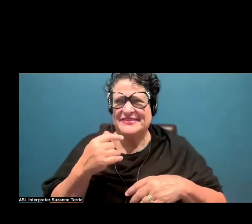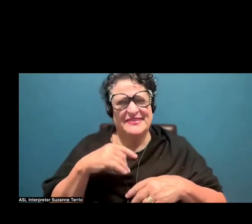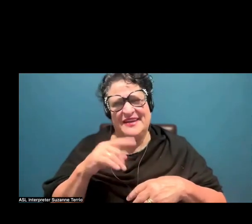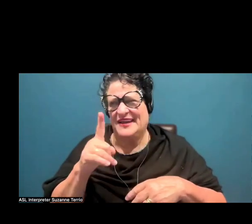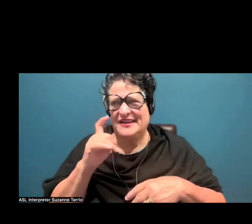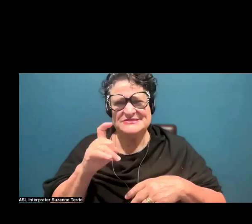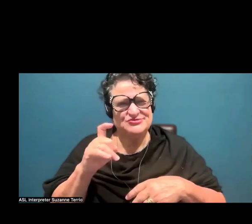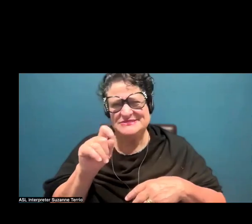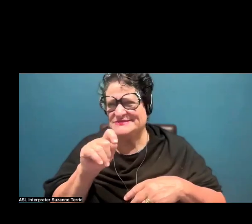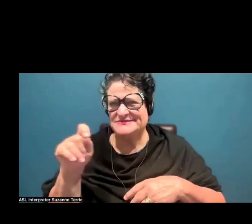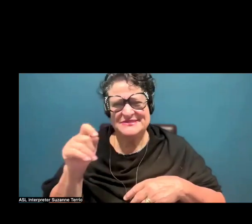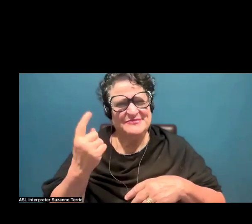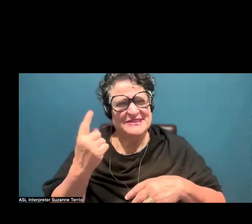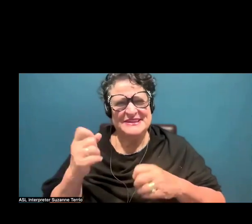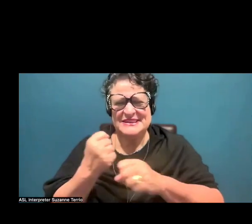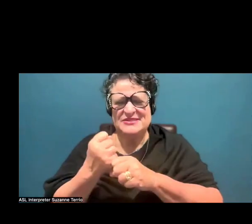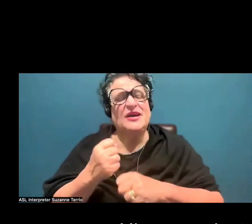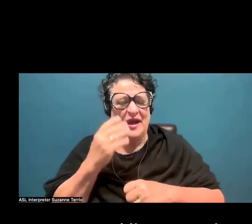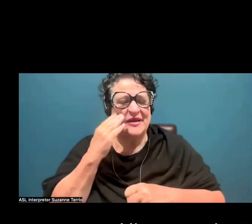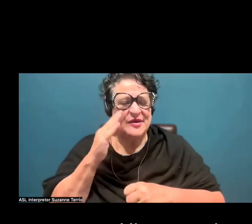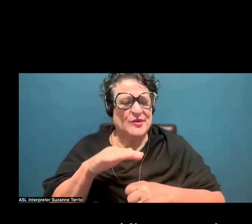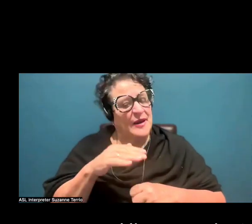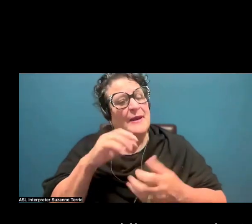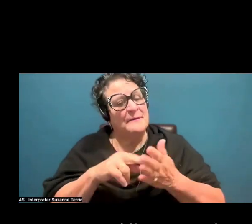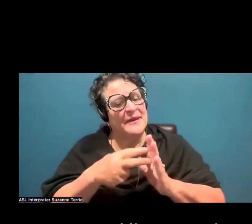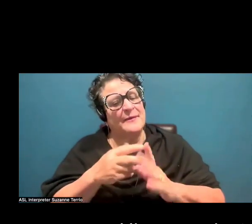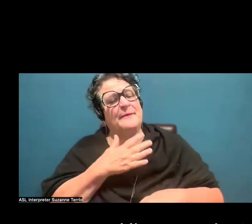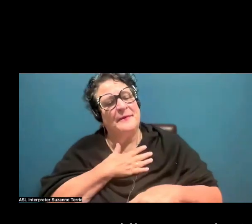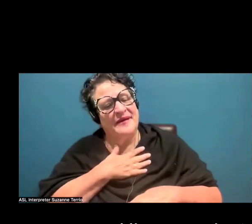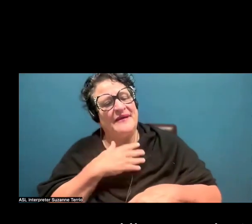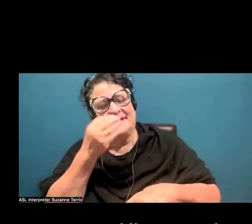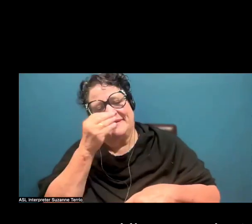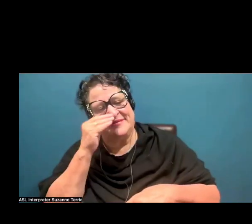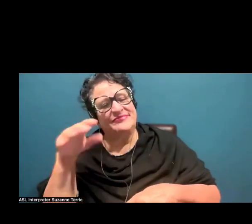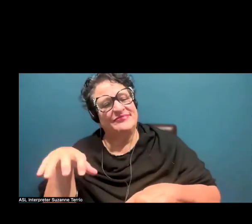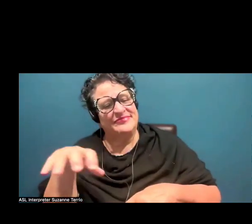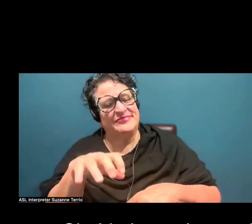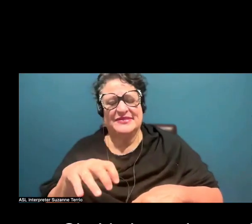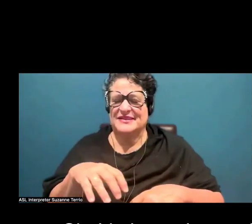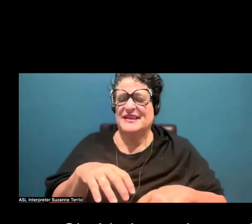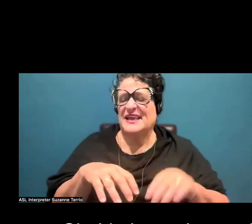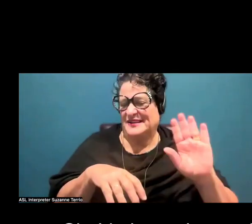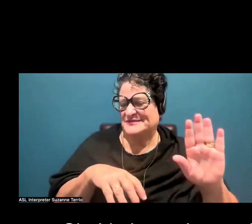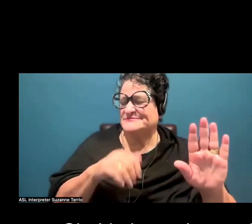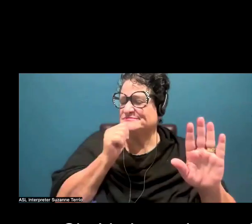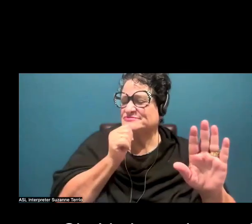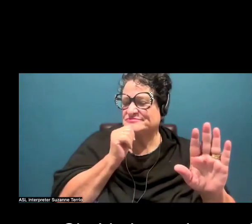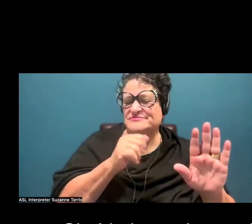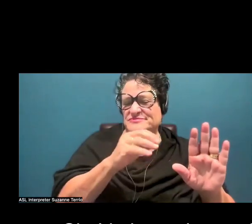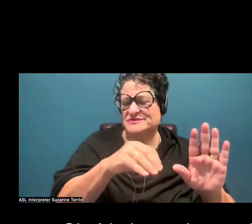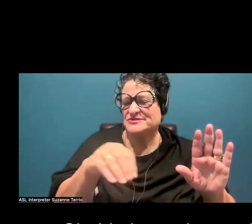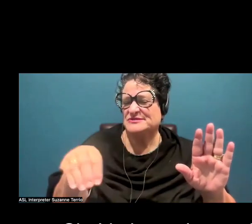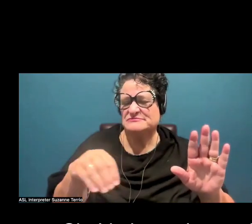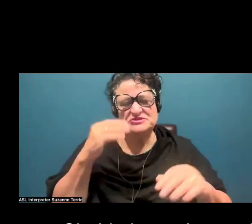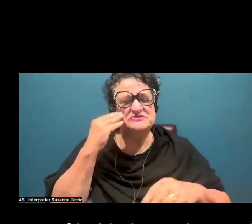I know, I meant my garden. His own private one, full of his creations. She'd always known he kept one, but even